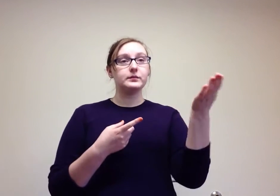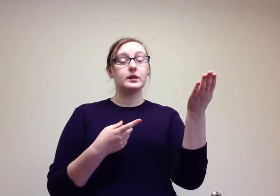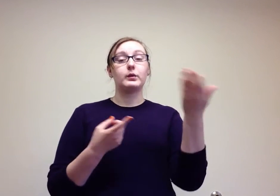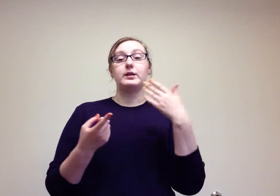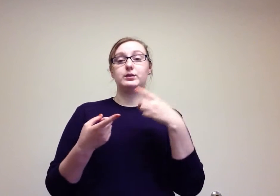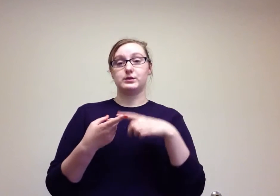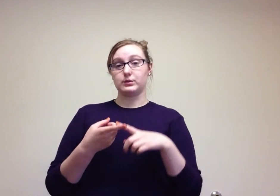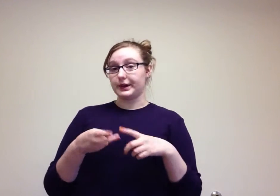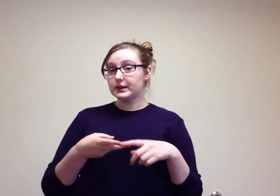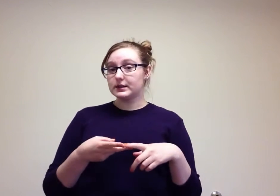All right, you can snort it.